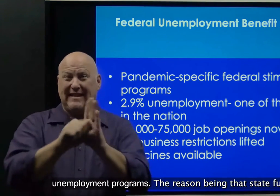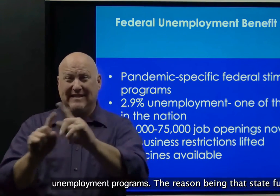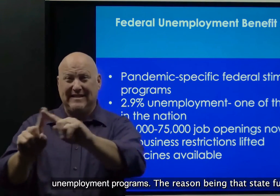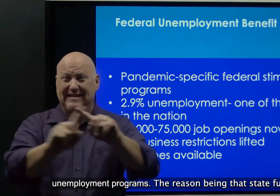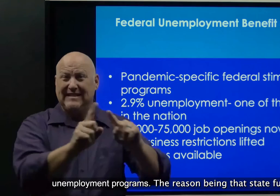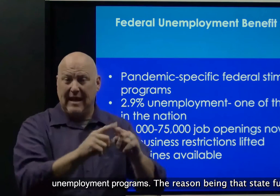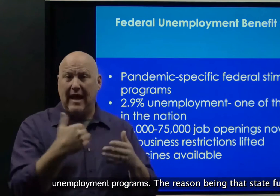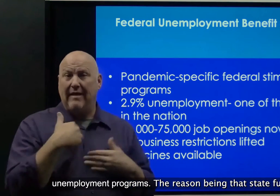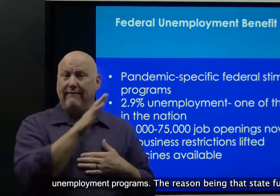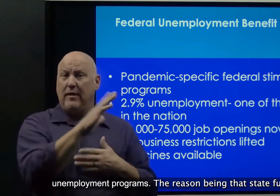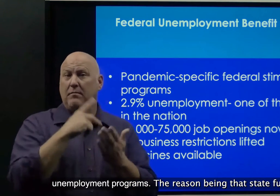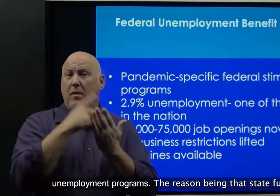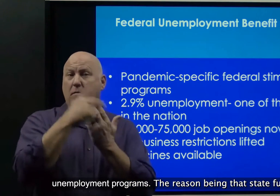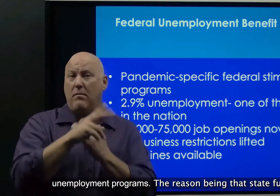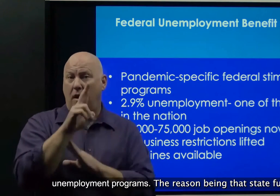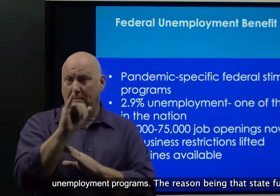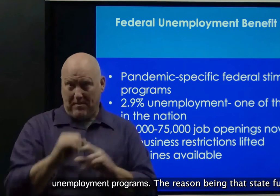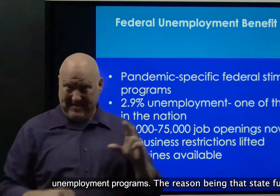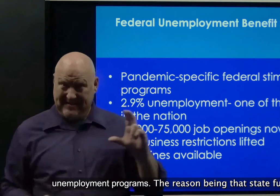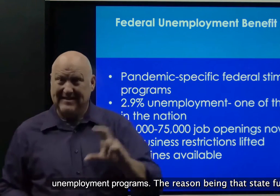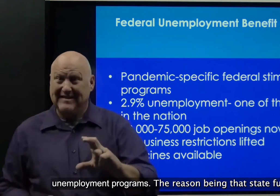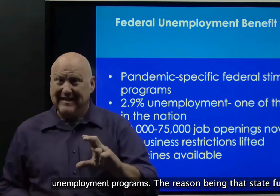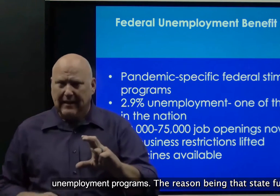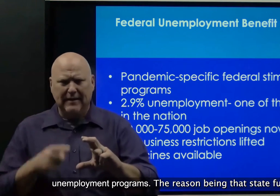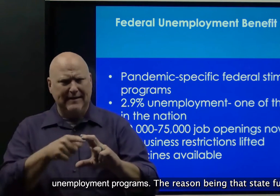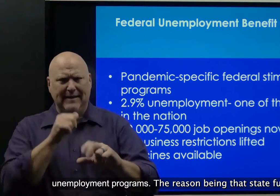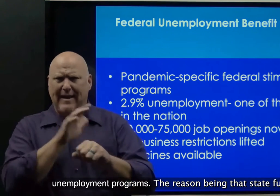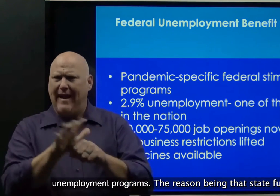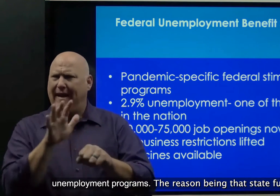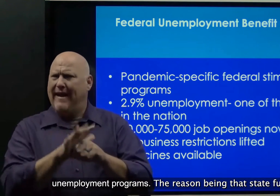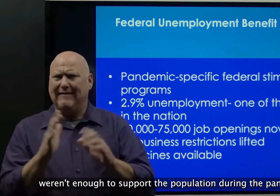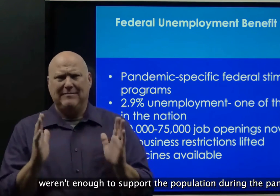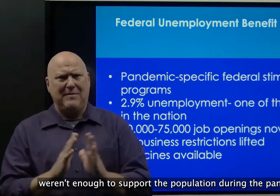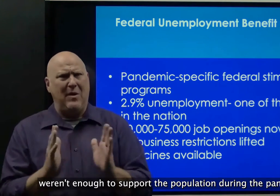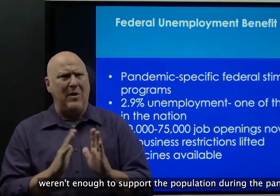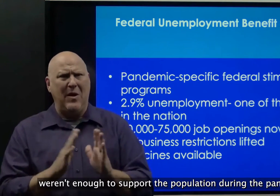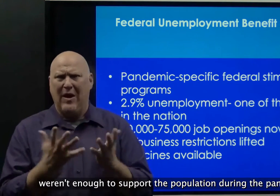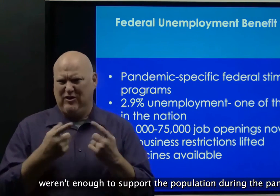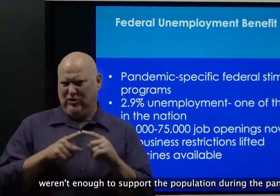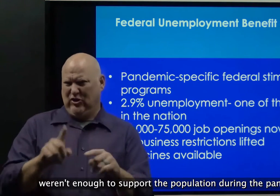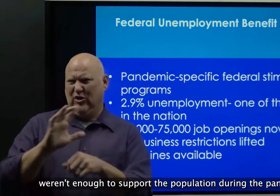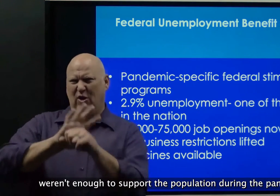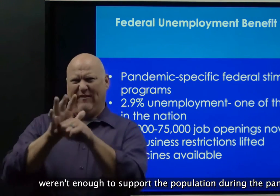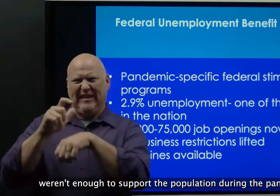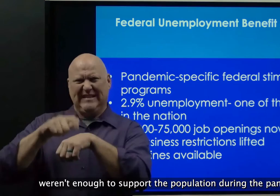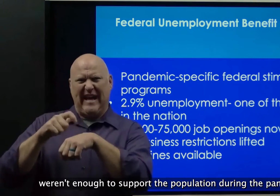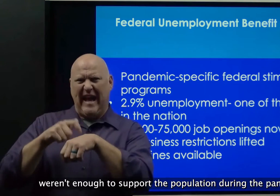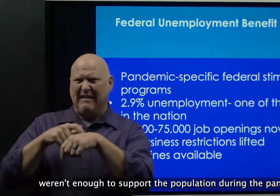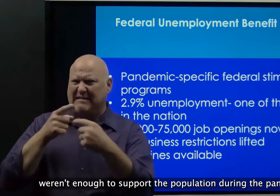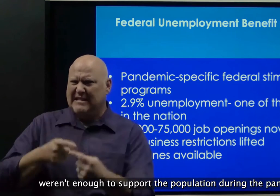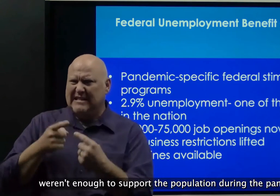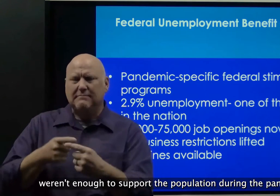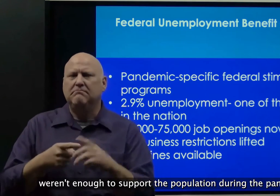unemployment programs. The reason being that state funds weren't enough to support the population during the